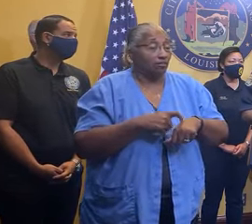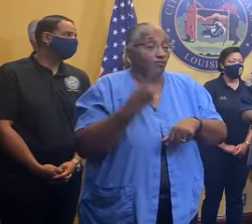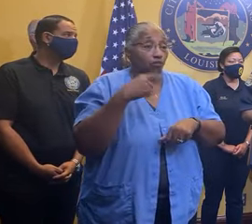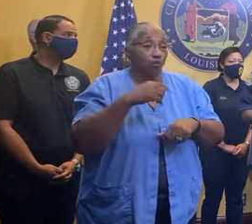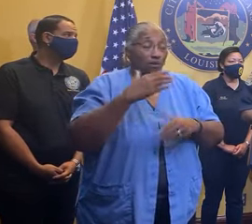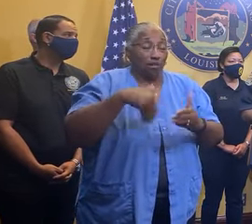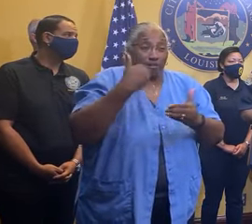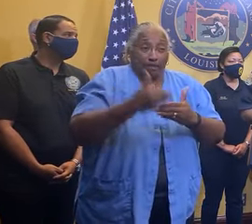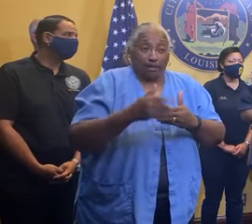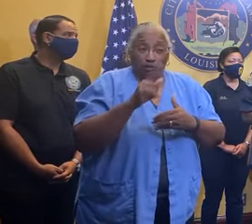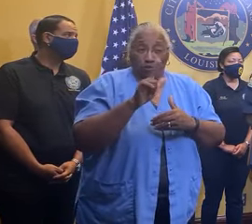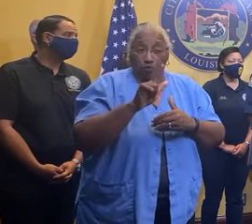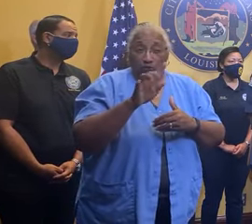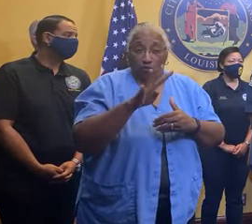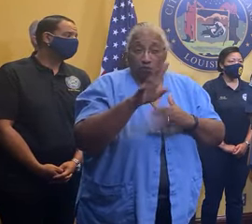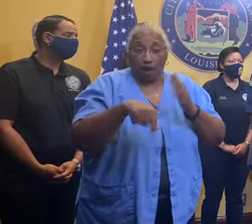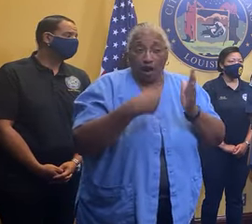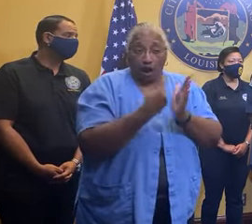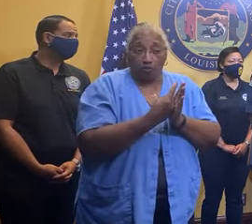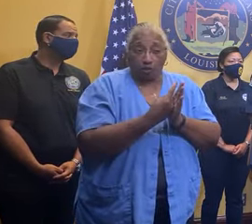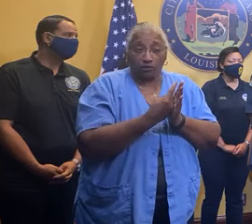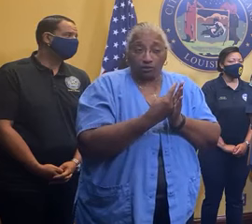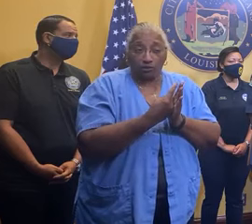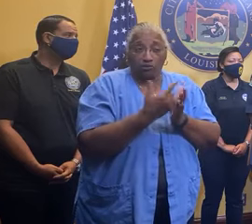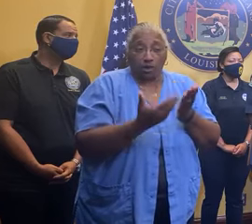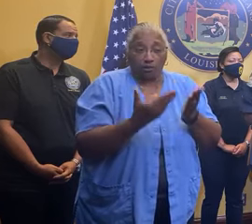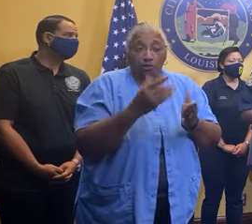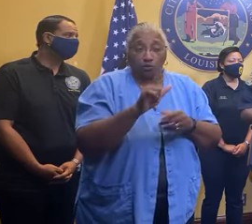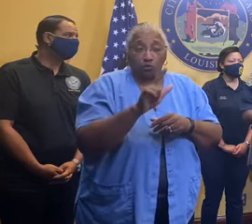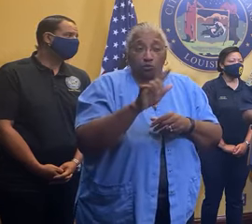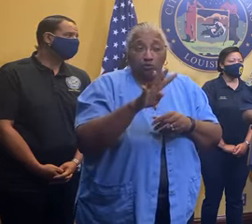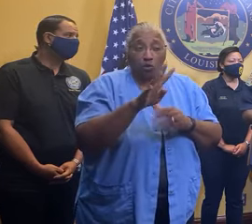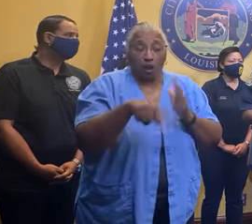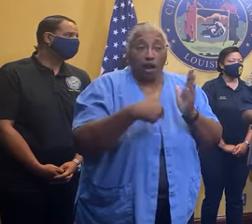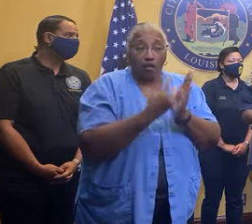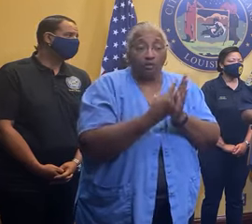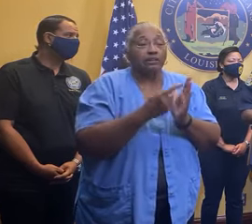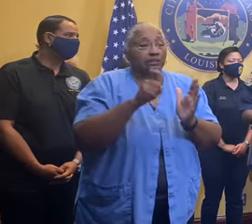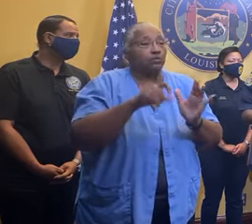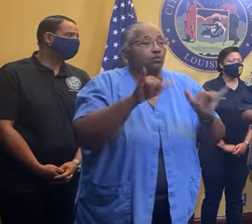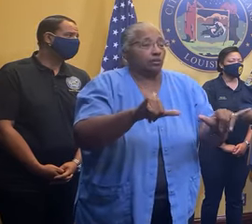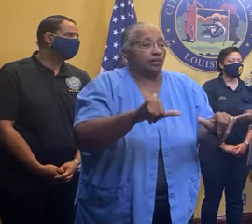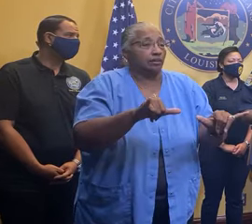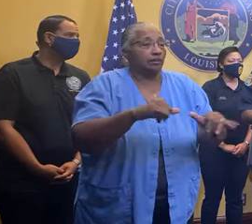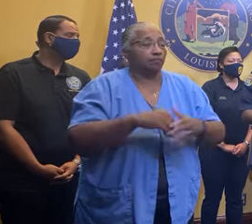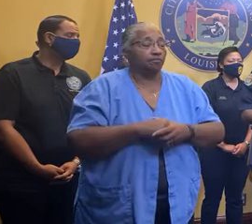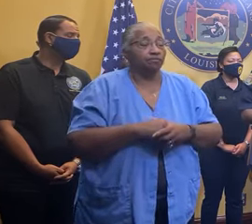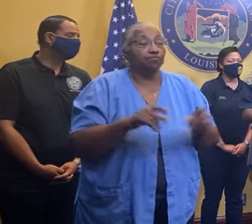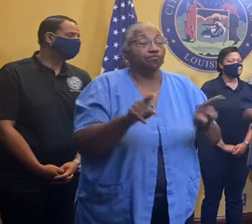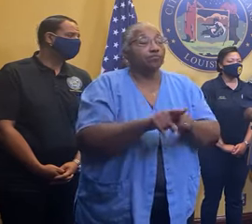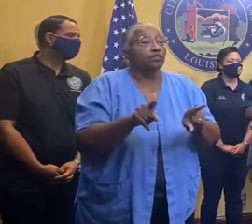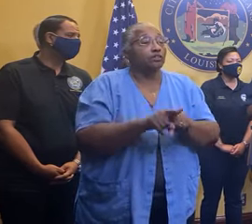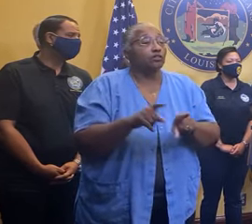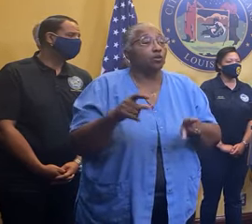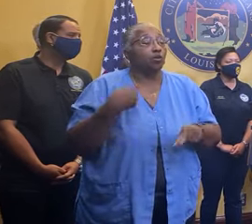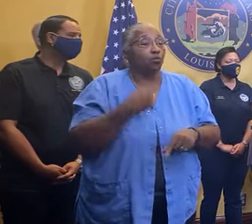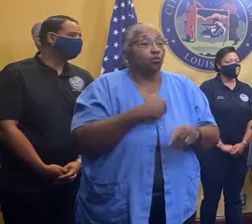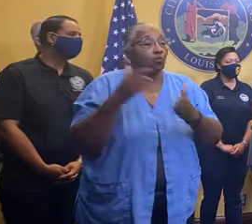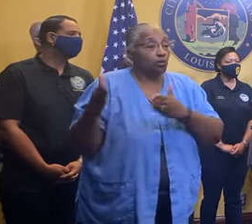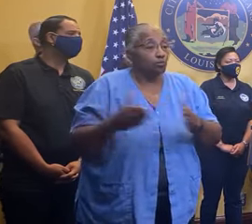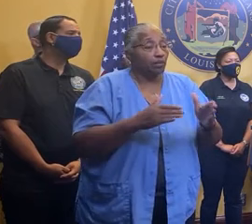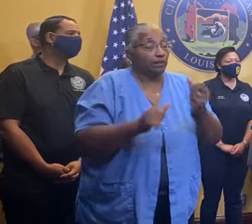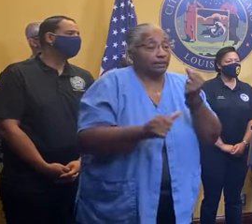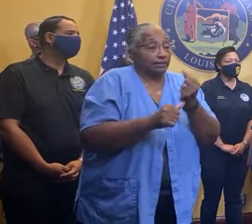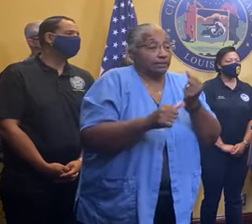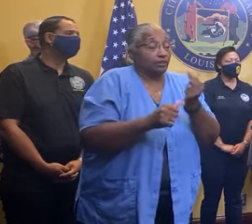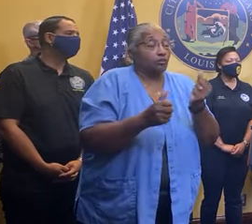24 hours, perhaps, we need to, just hunker down. I will say also, we are prepared to assist